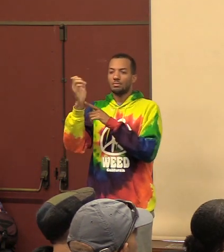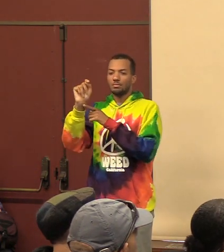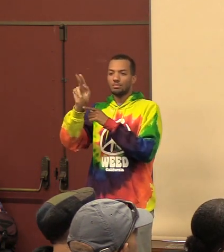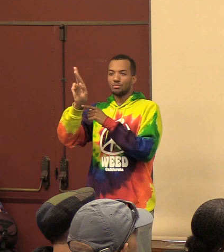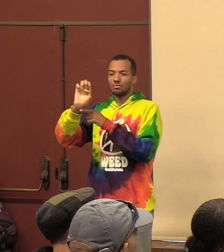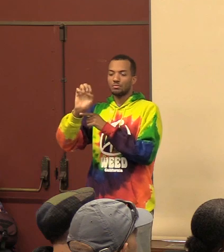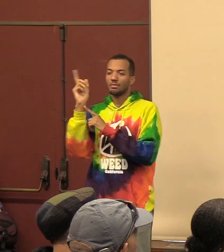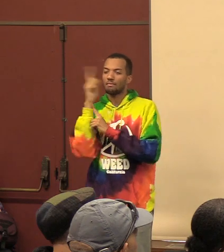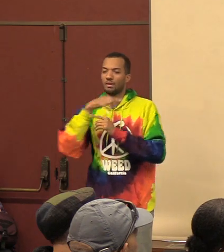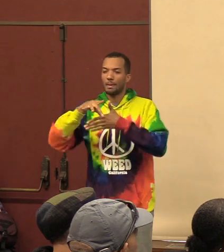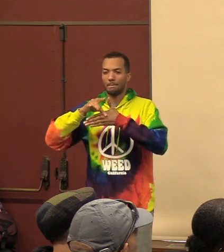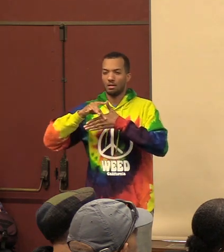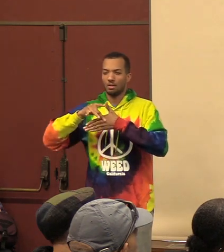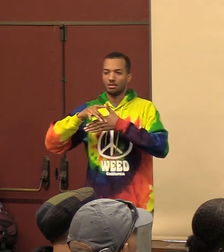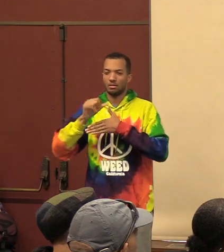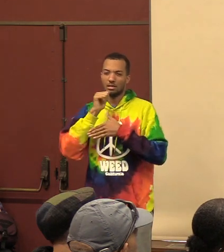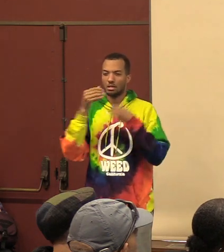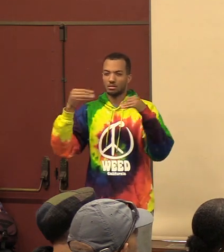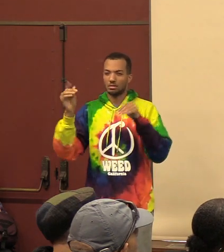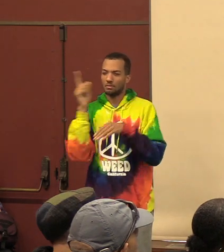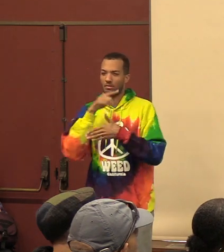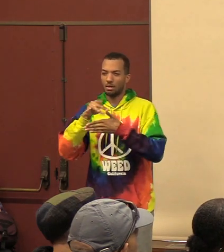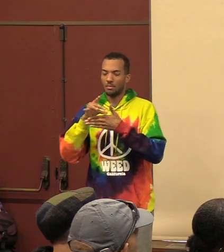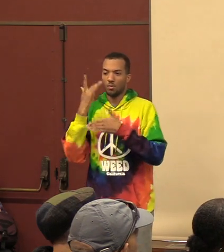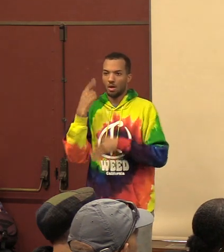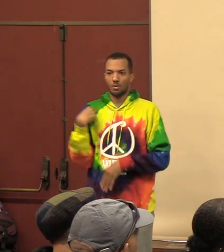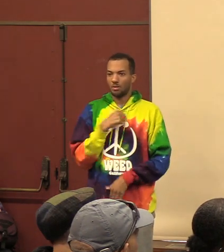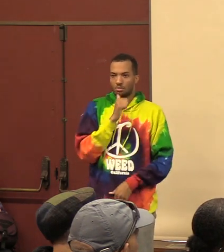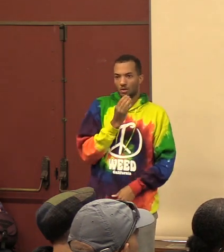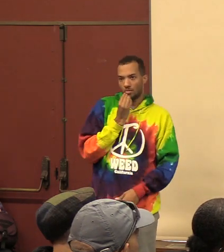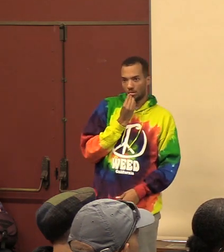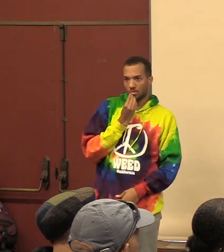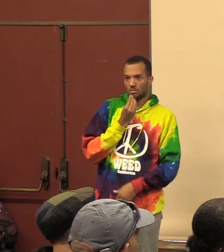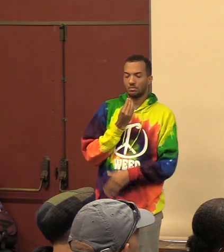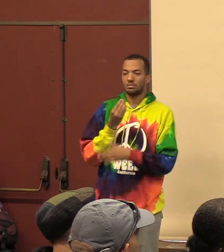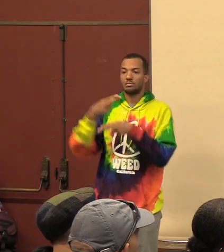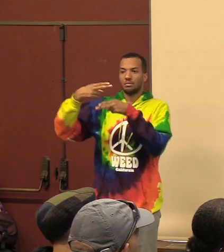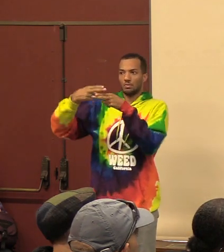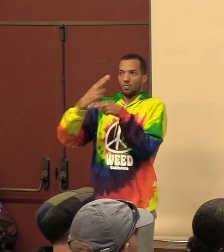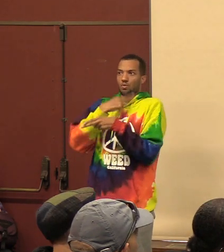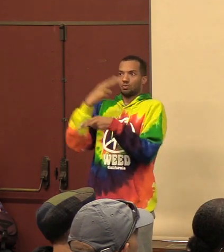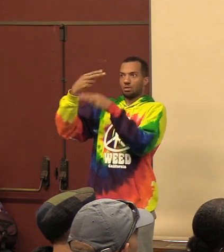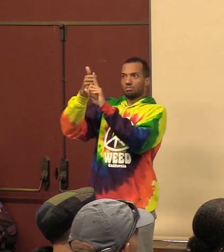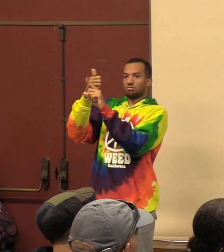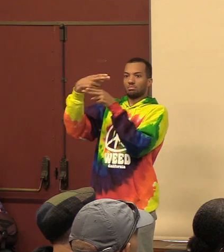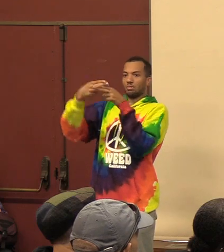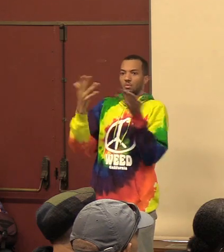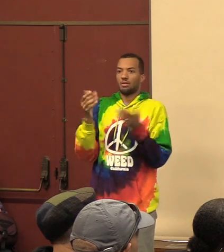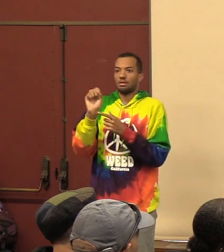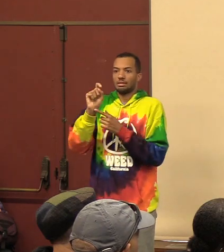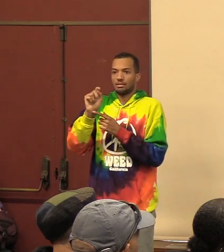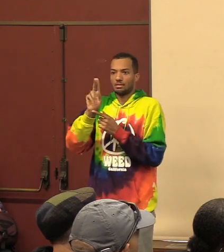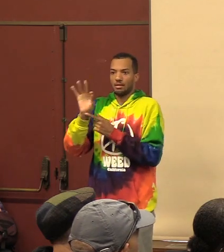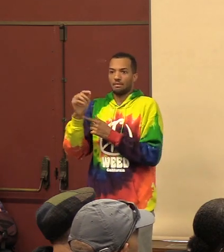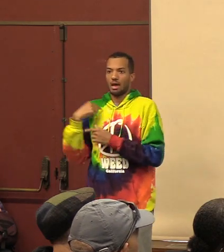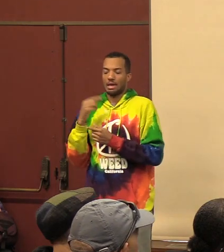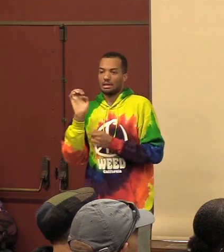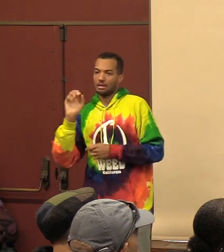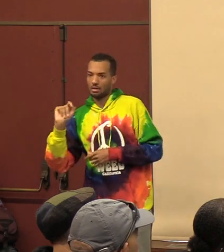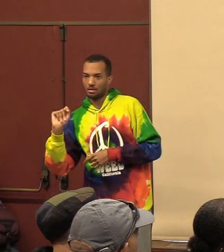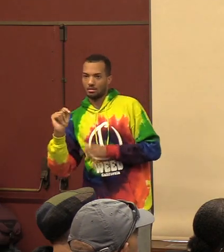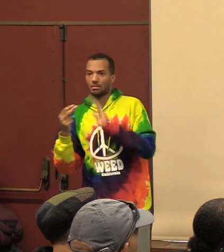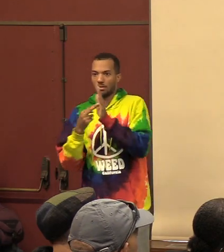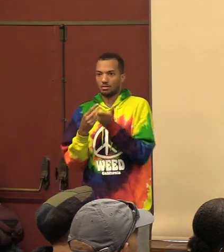stuff. We decided we weren't going to sell it because we don't eat it. The name of the restaurant is Stuff I Eat. So we do use